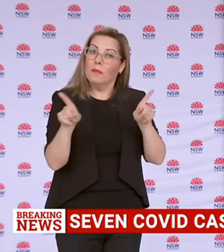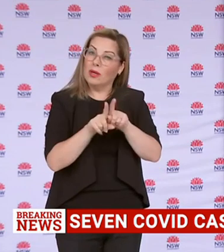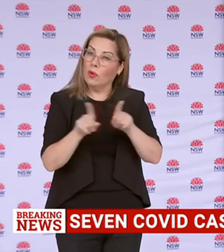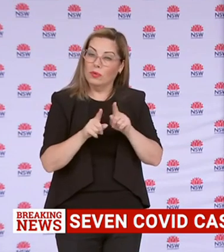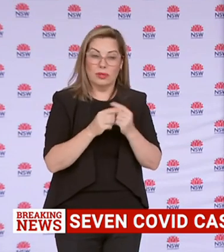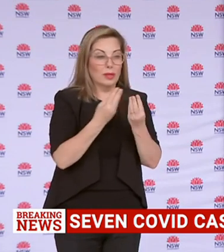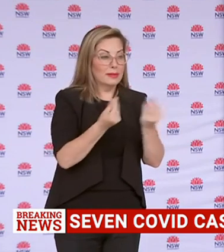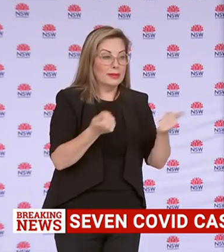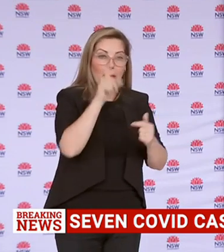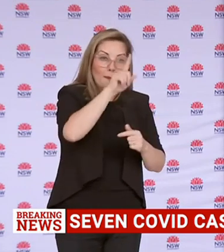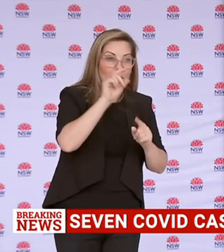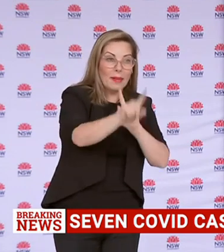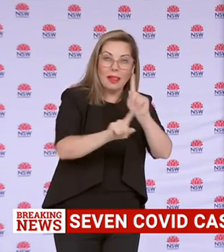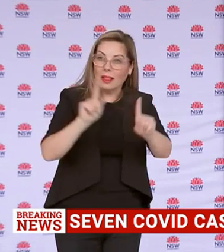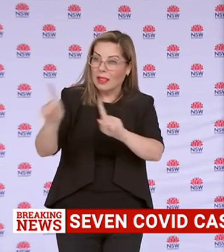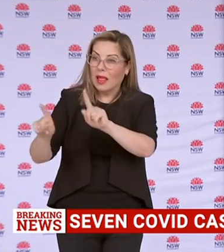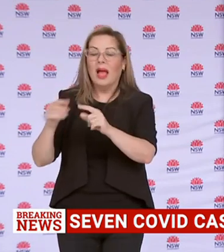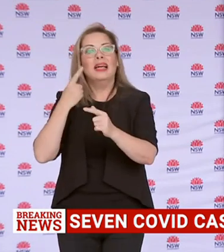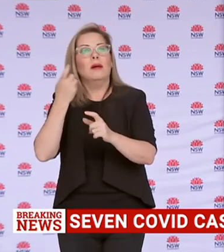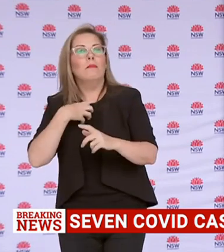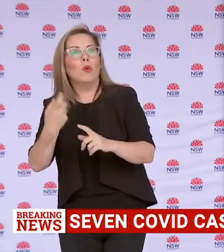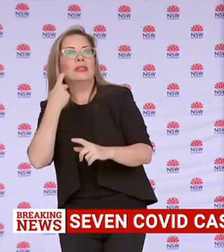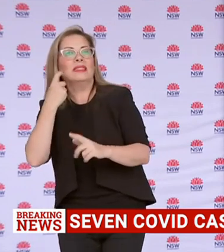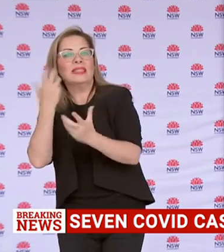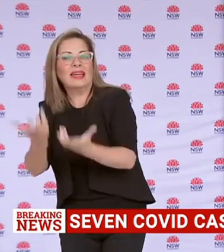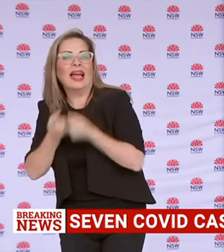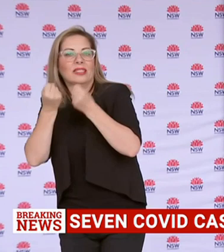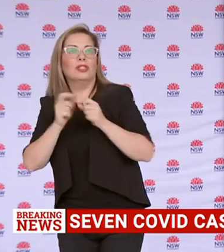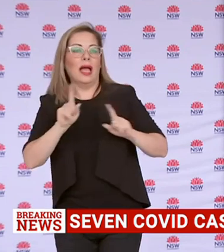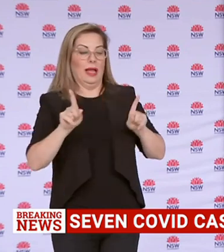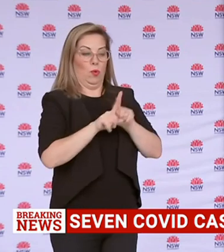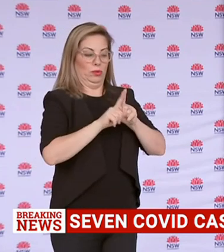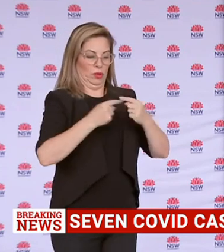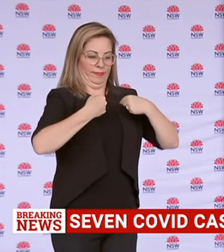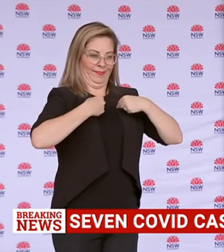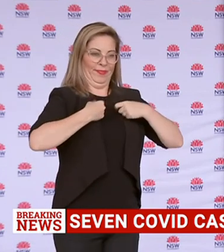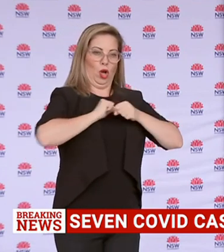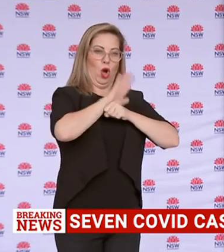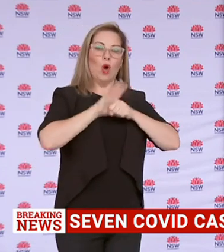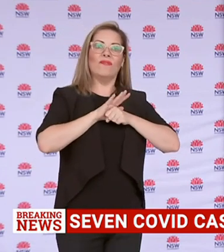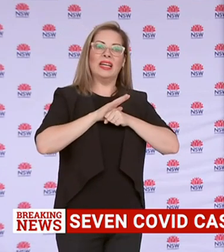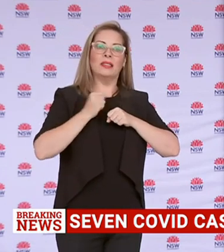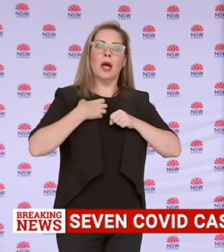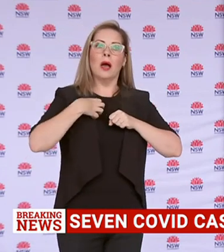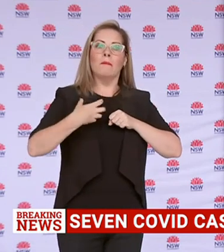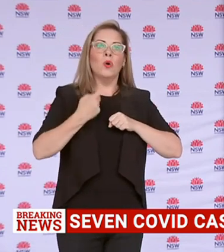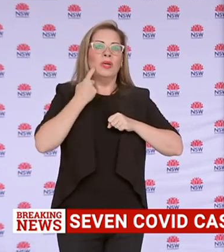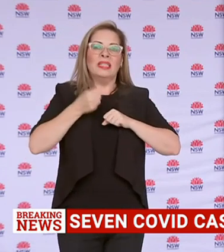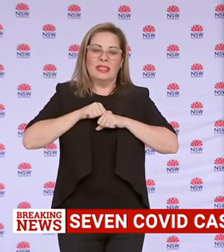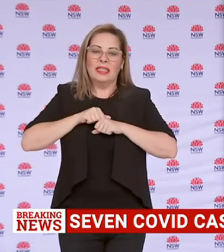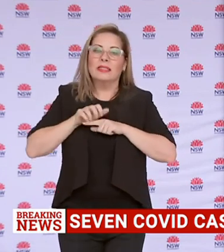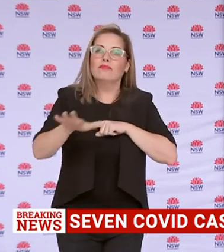of their stage of infectiveness. It is important that we make sure the end-to-end process of people that are